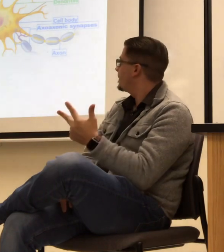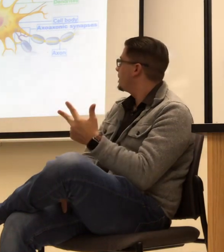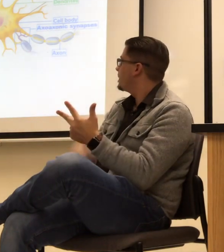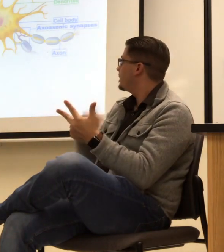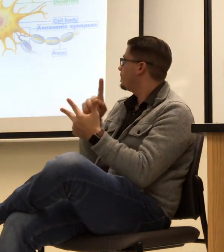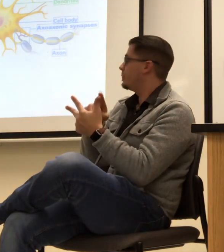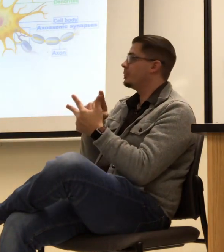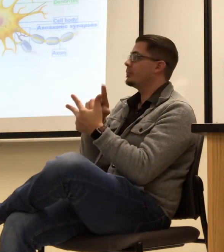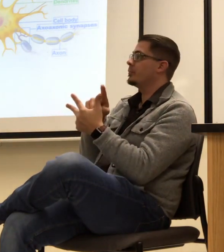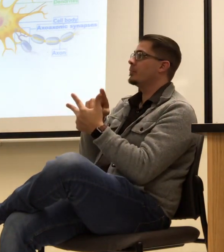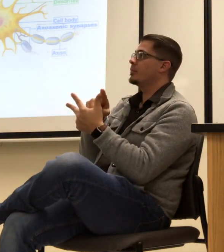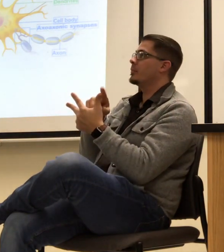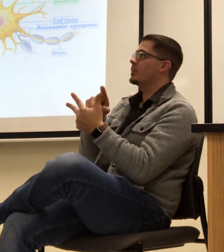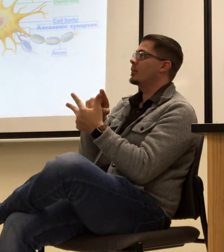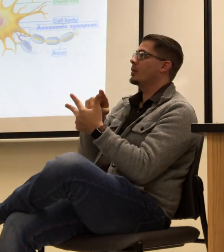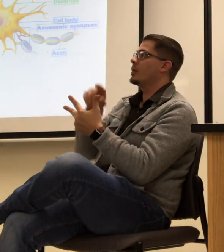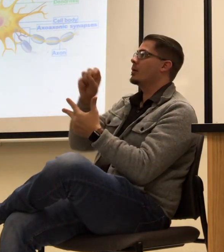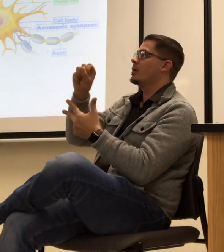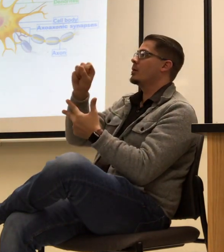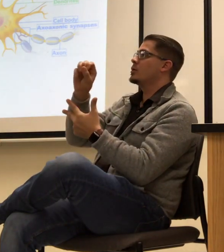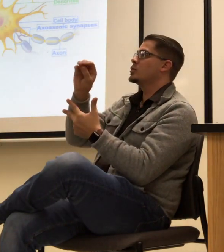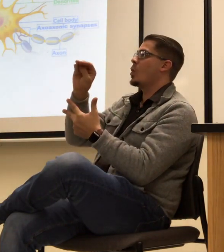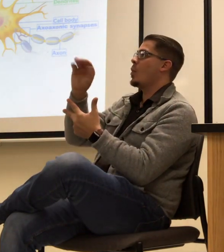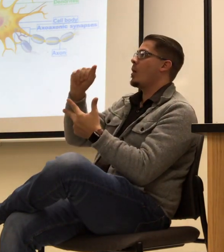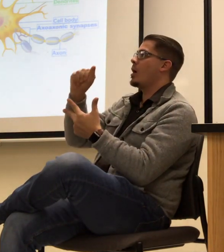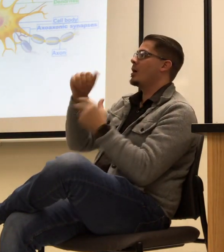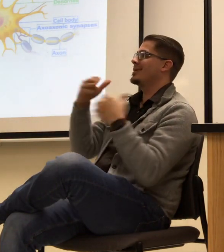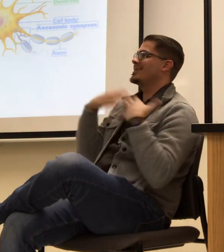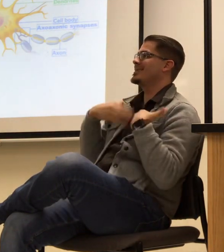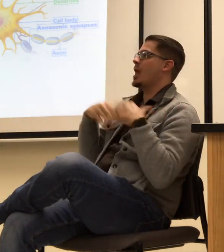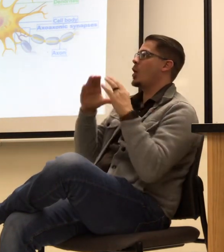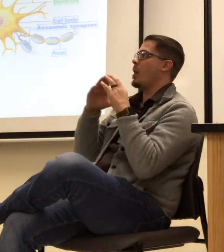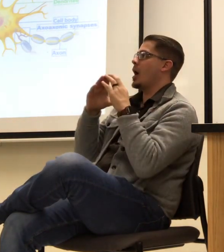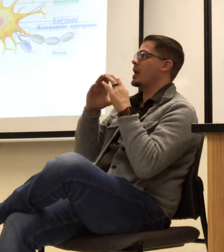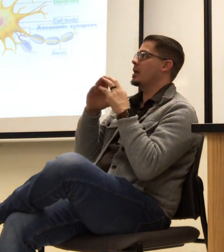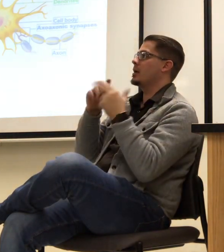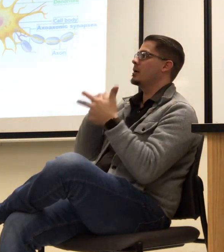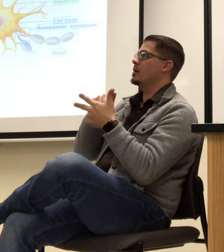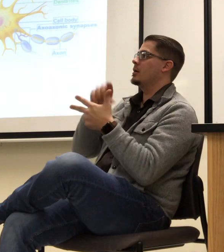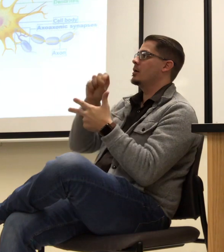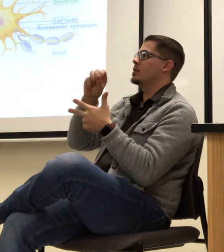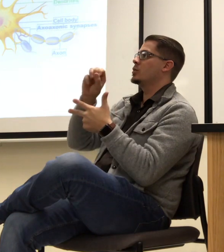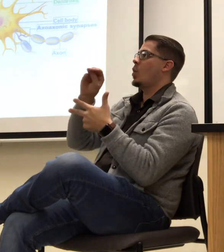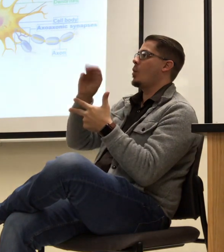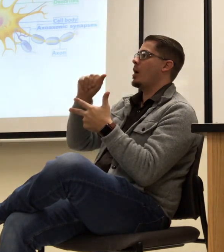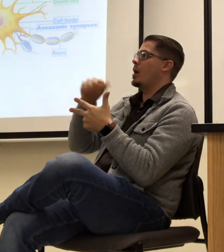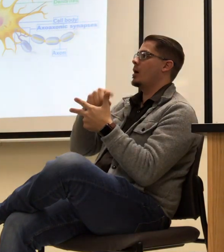One area of input is the cell body itself, the soma.